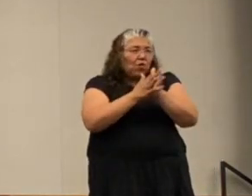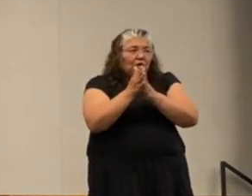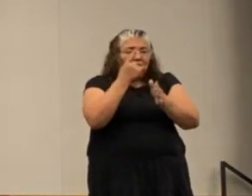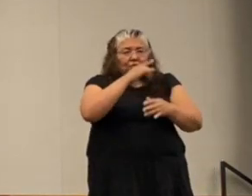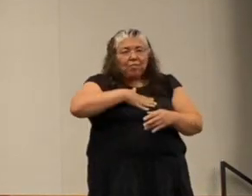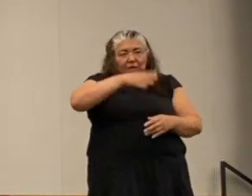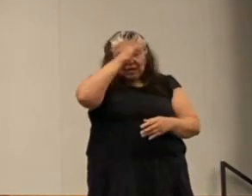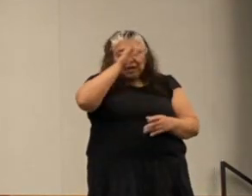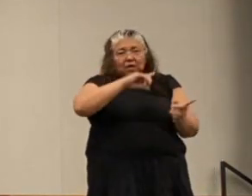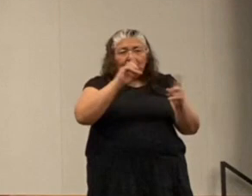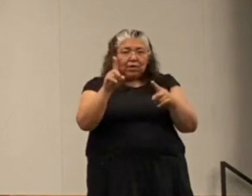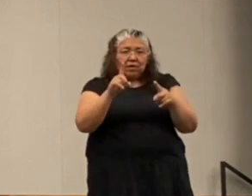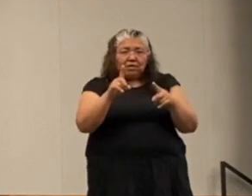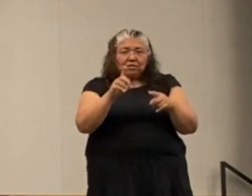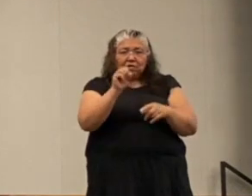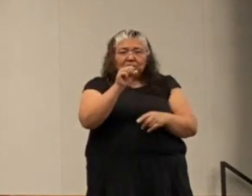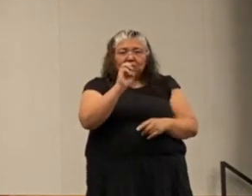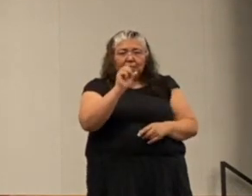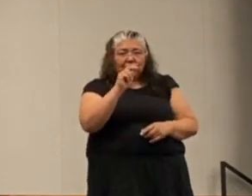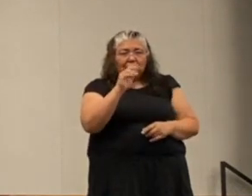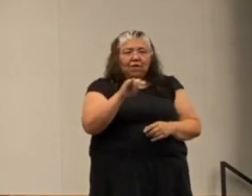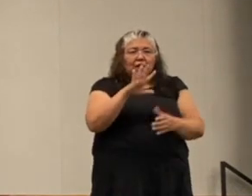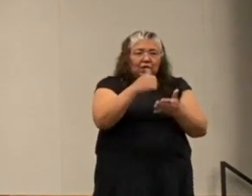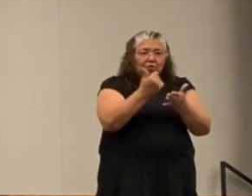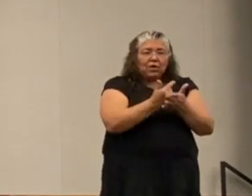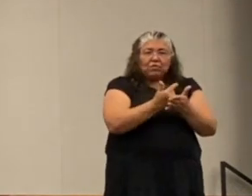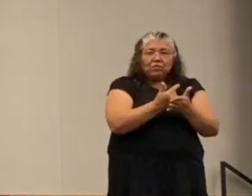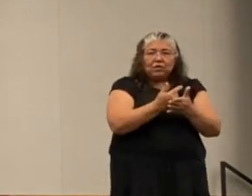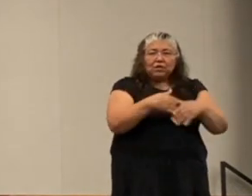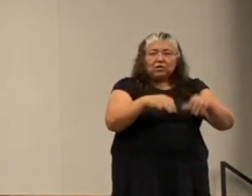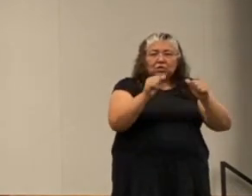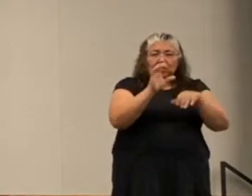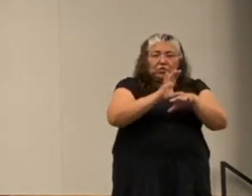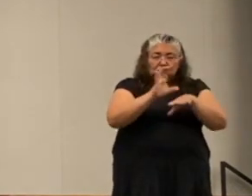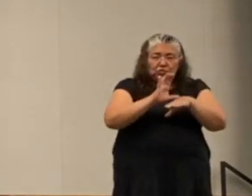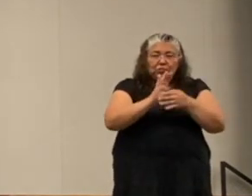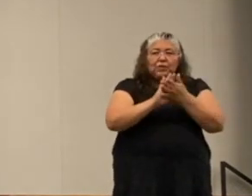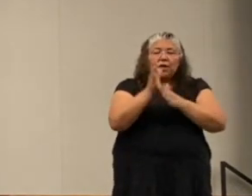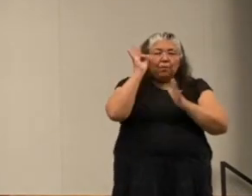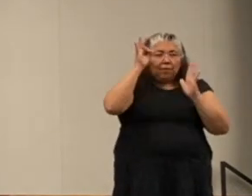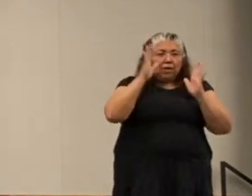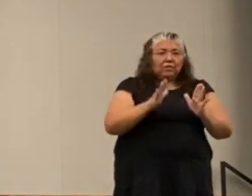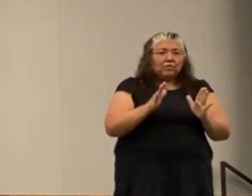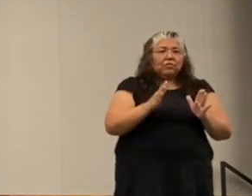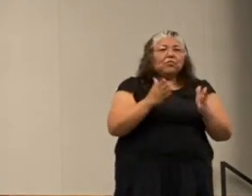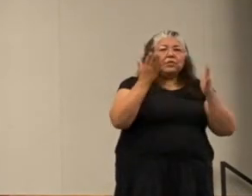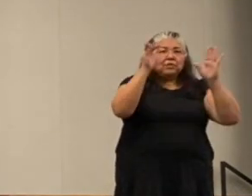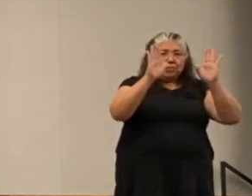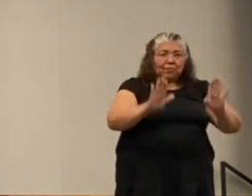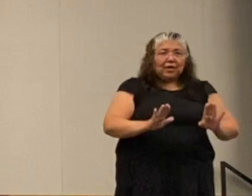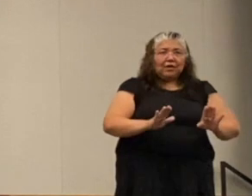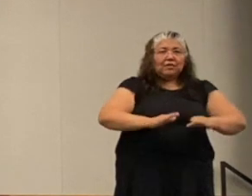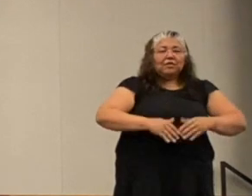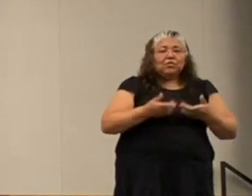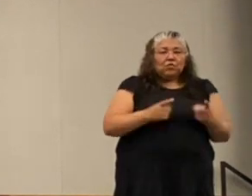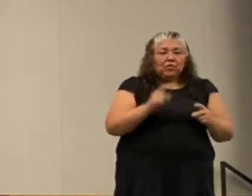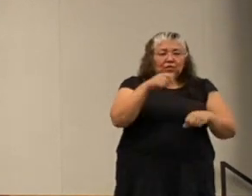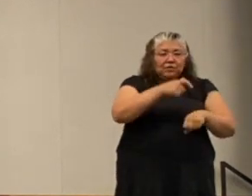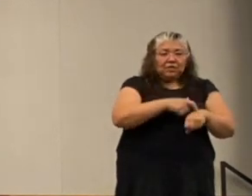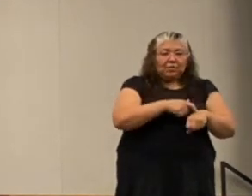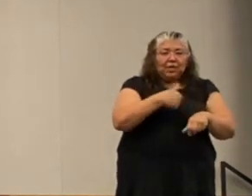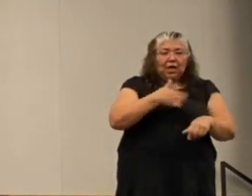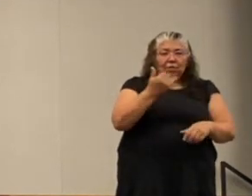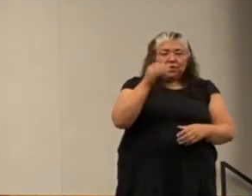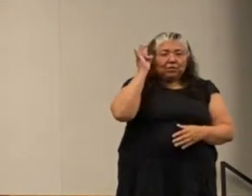And he went to seminary and graduated, took on churches, and became pastors. He was amazing. Now, during this time, I too was